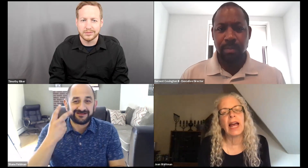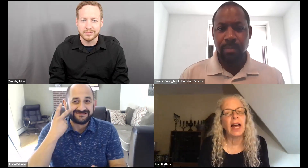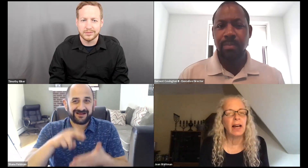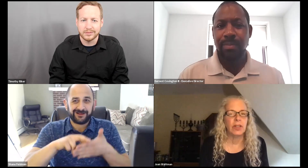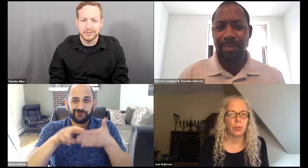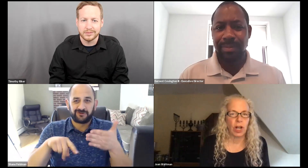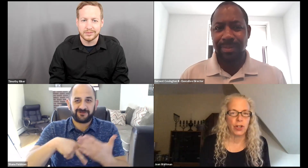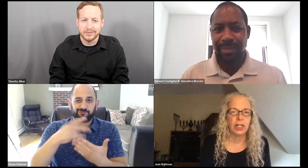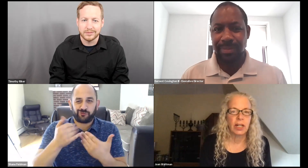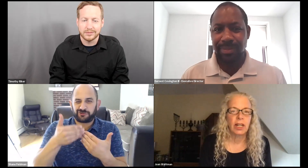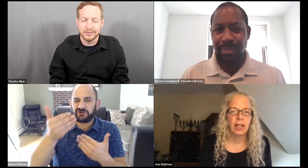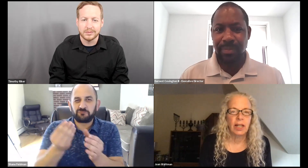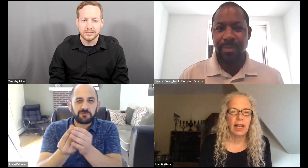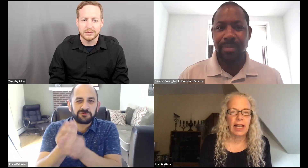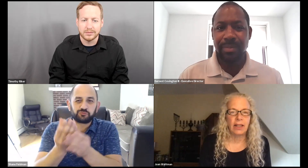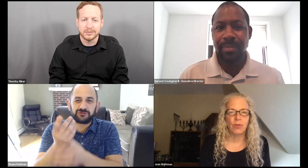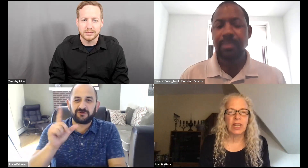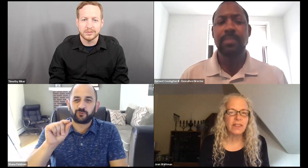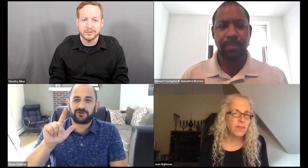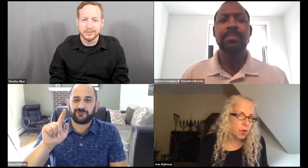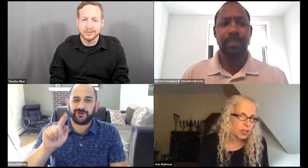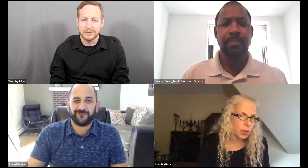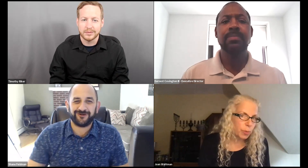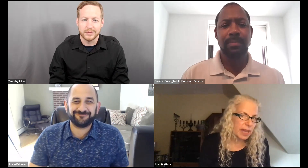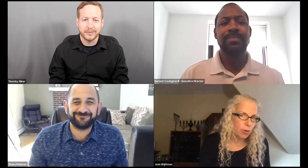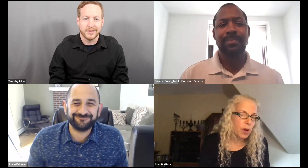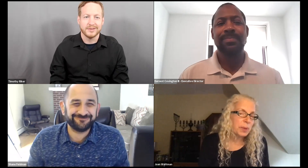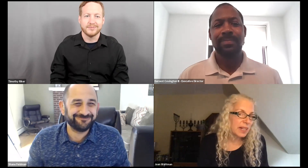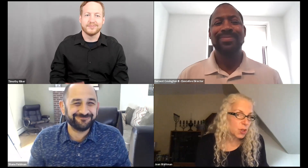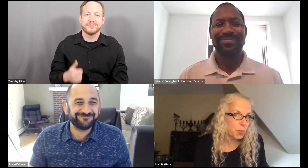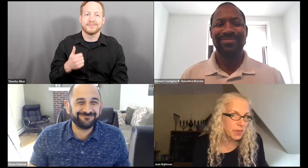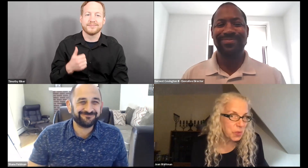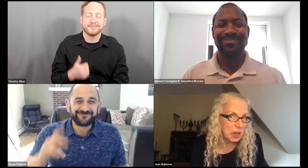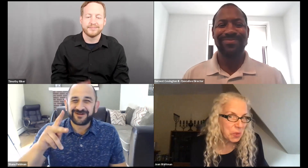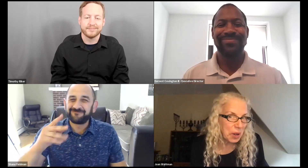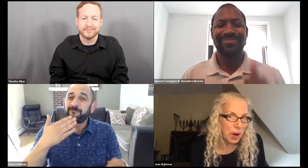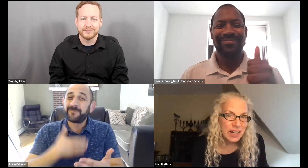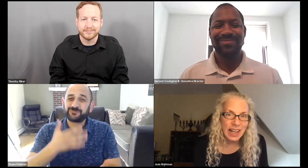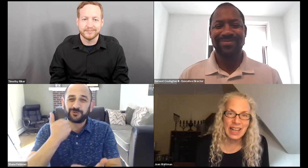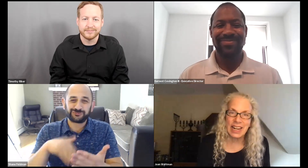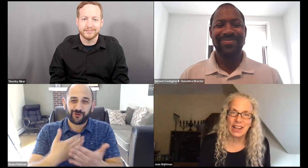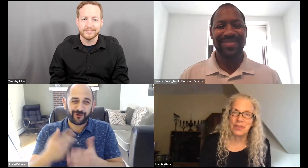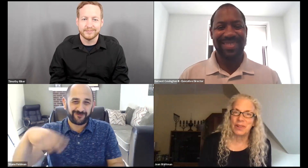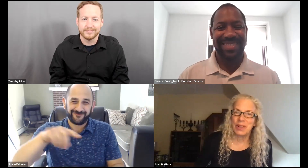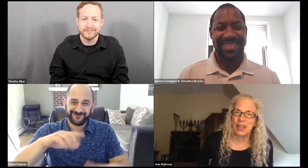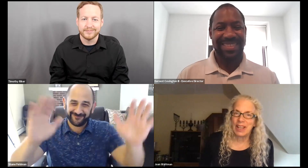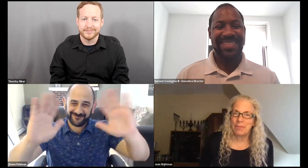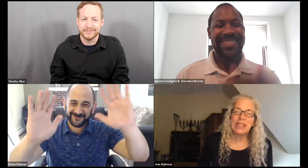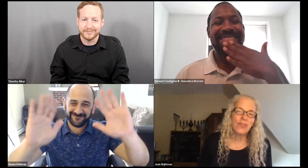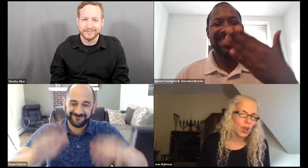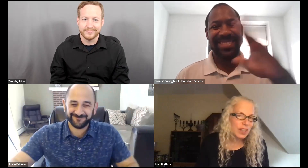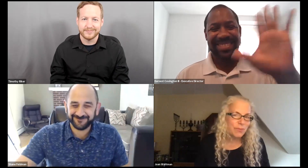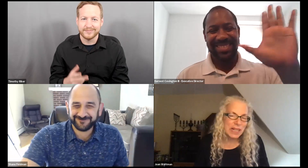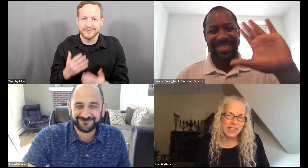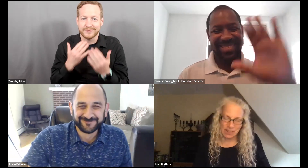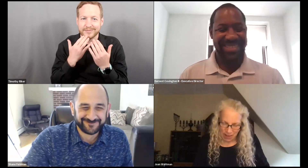want to have in the project. And the results of the project will be out probably in the spring of 2021. And best